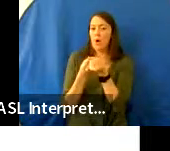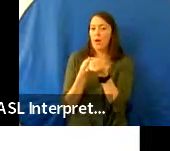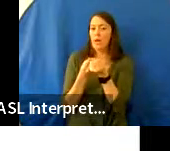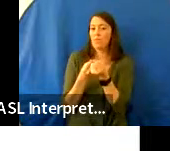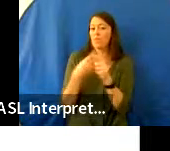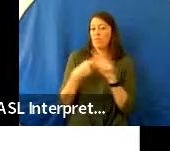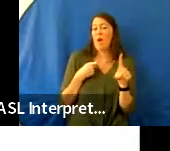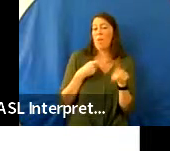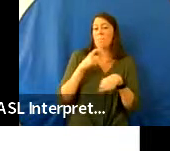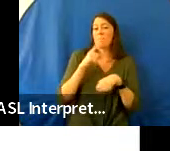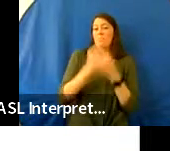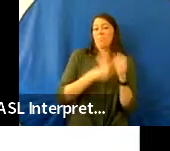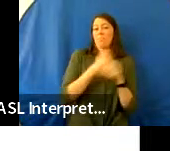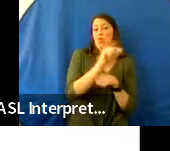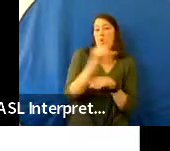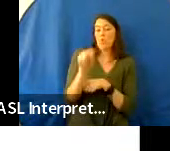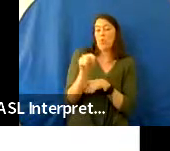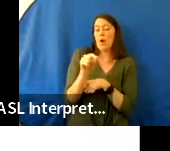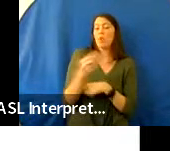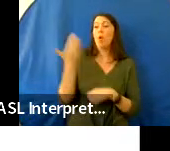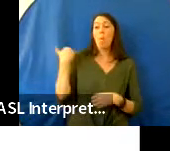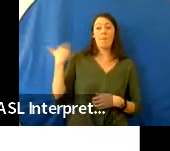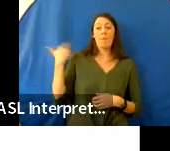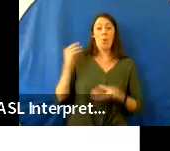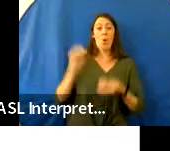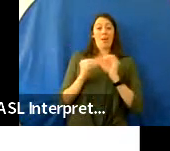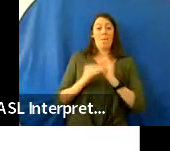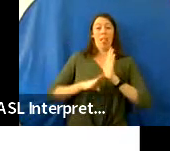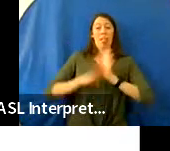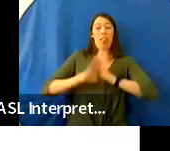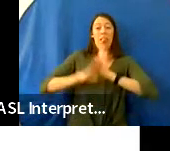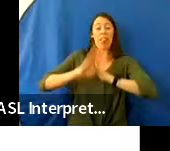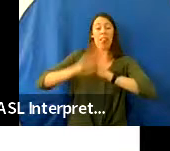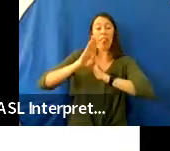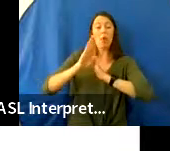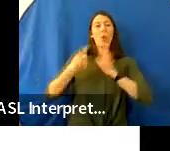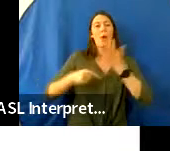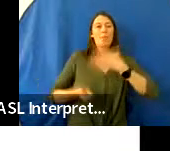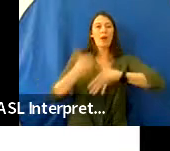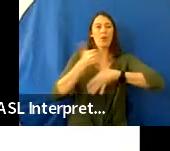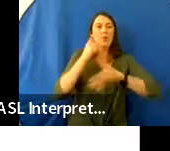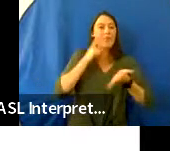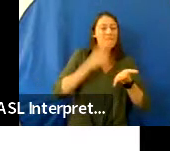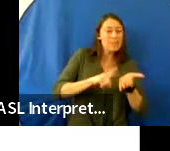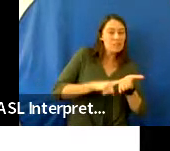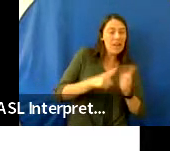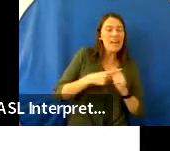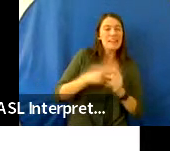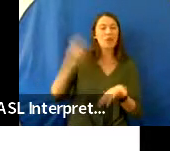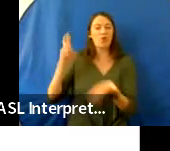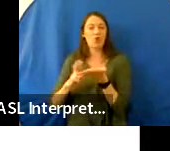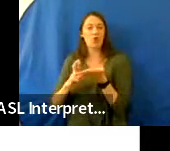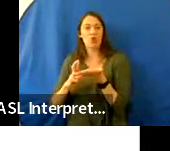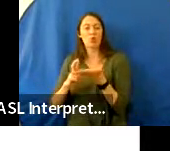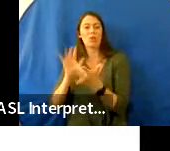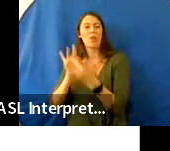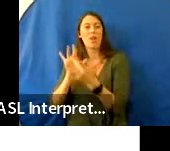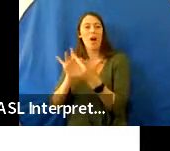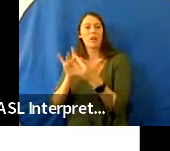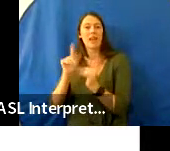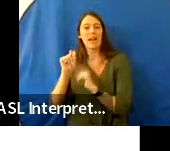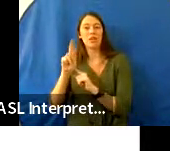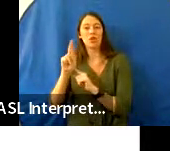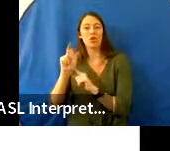our previous surges, we've prioritized our case investigations and reduced our contact tracing. But with Omicron, really the numbers were